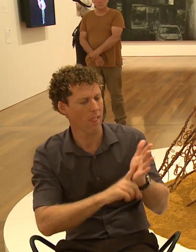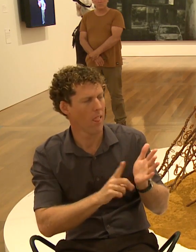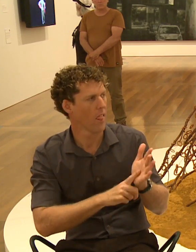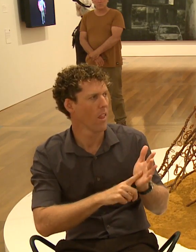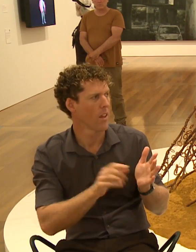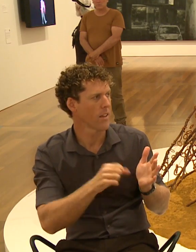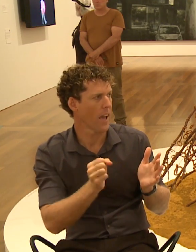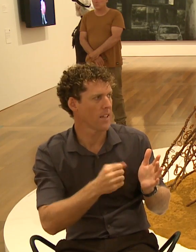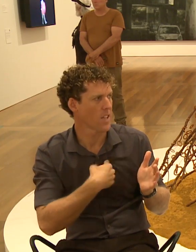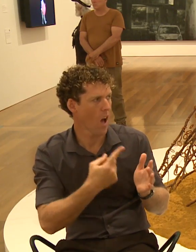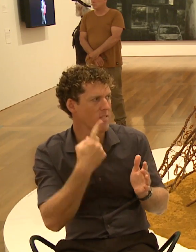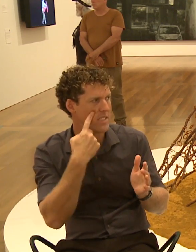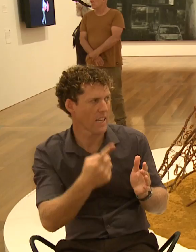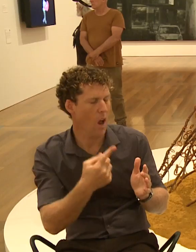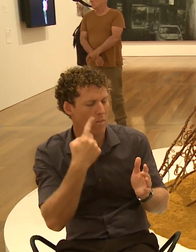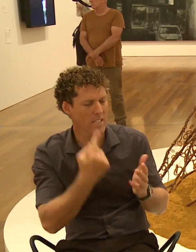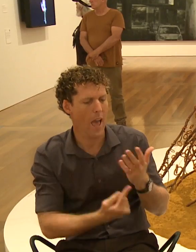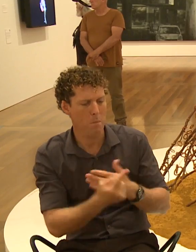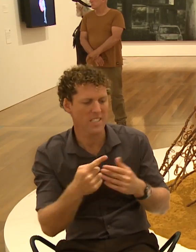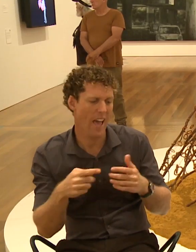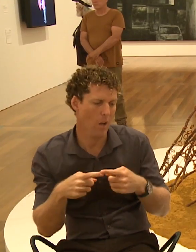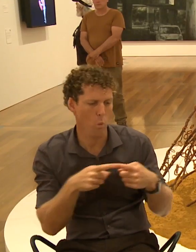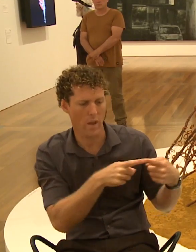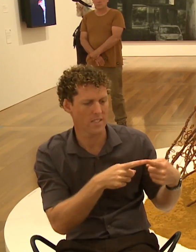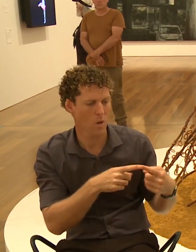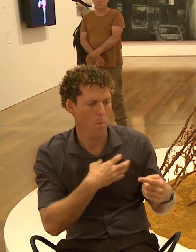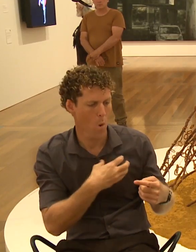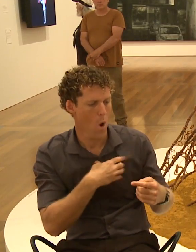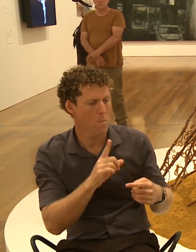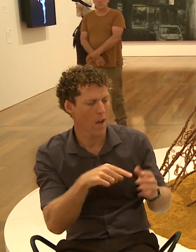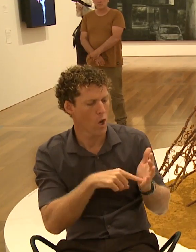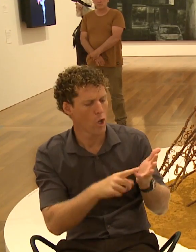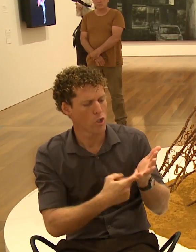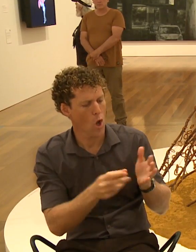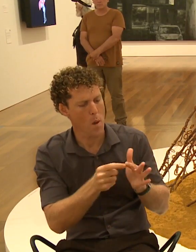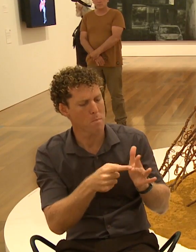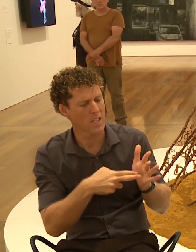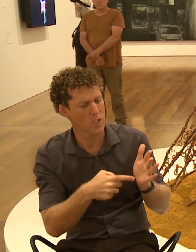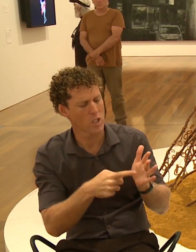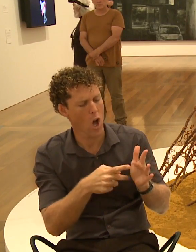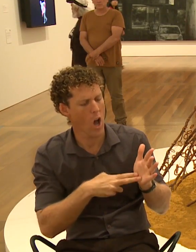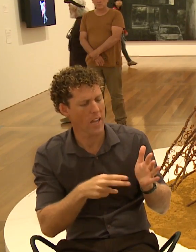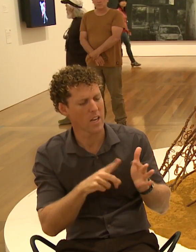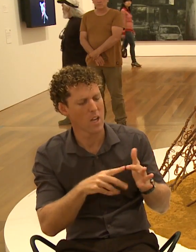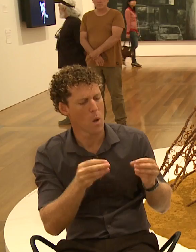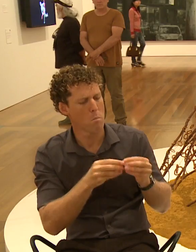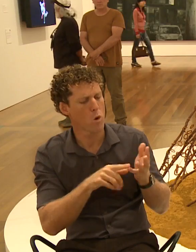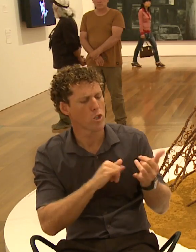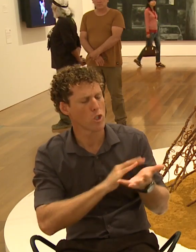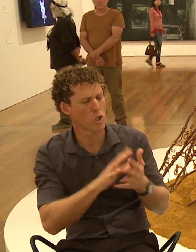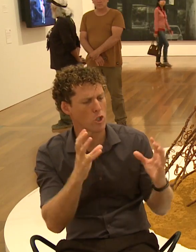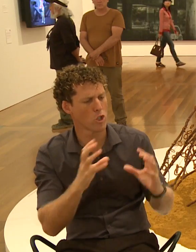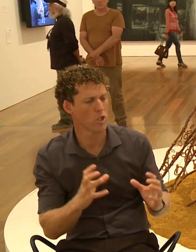it does, because I've seen it. It does happen out there. But the turpentine bush is considered